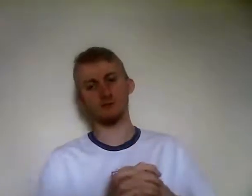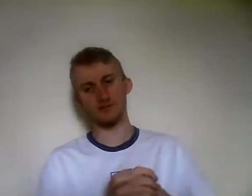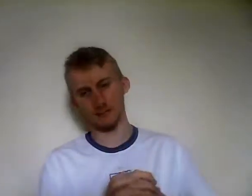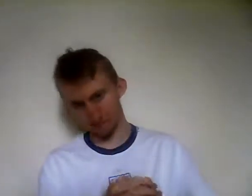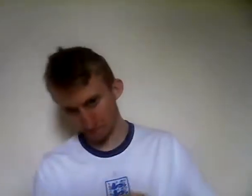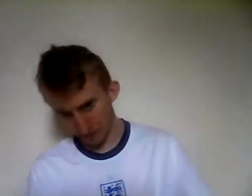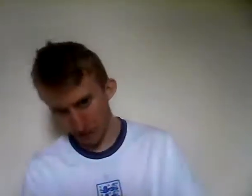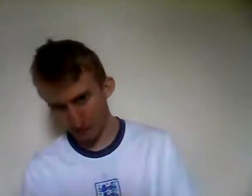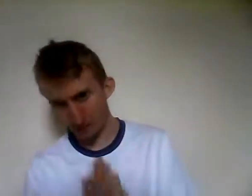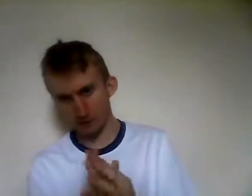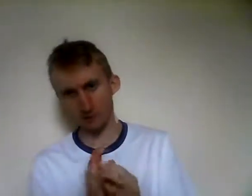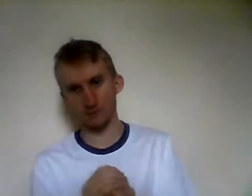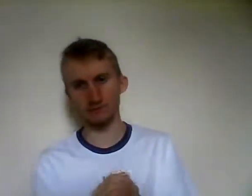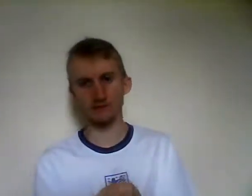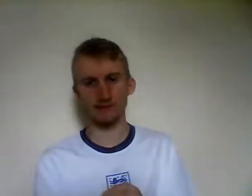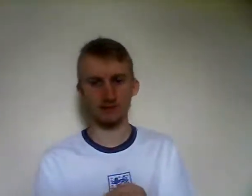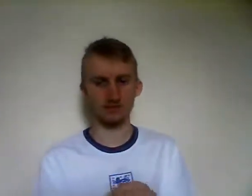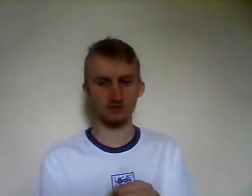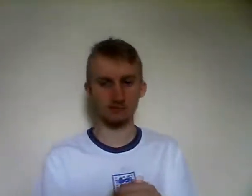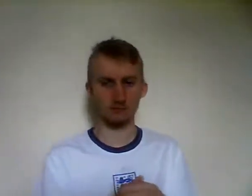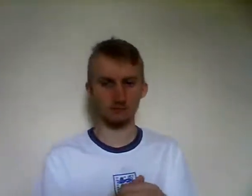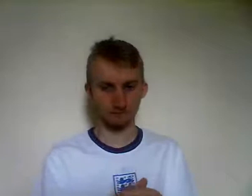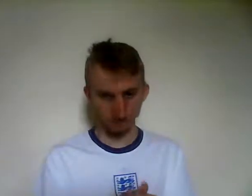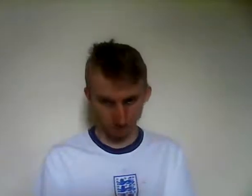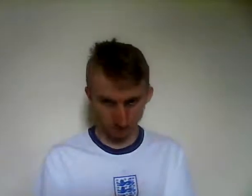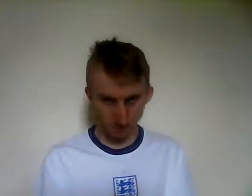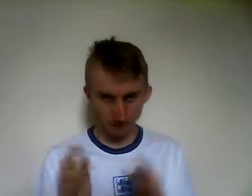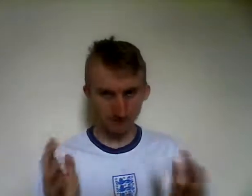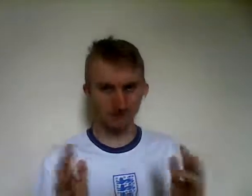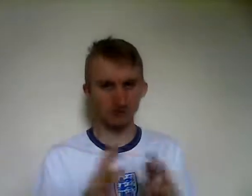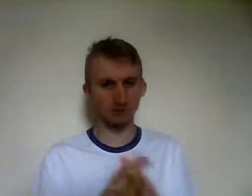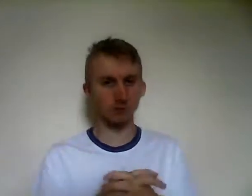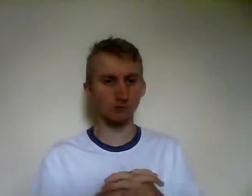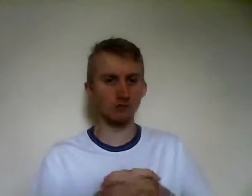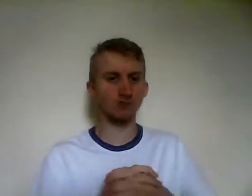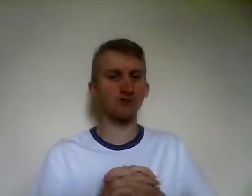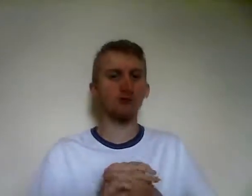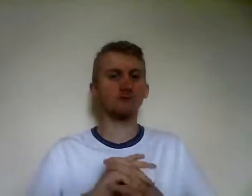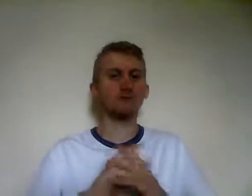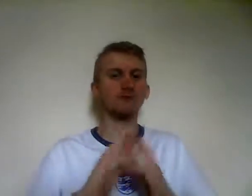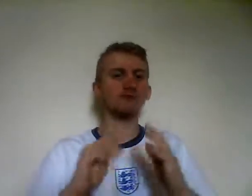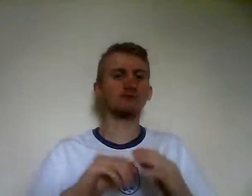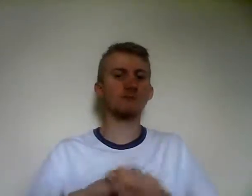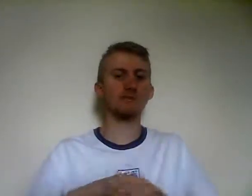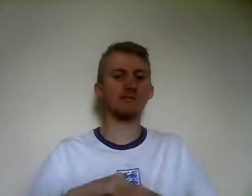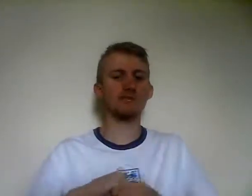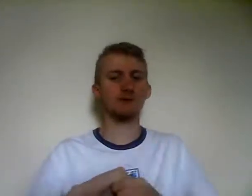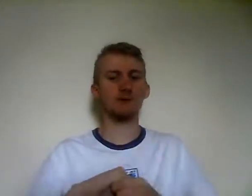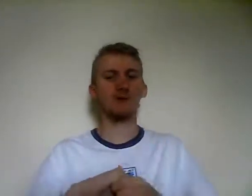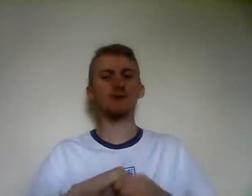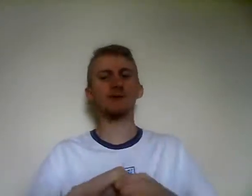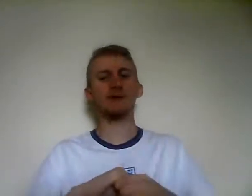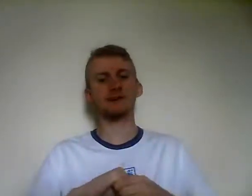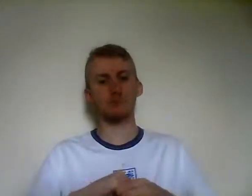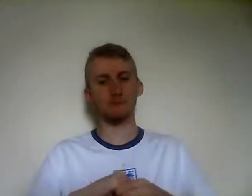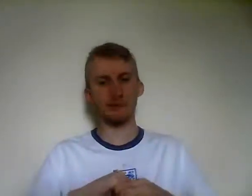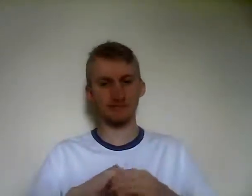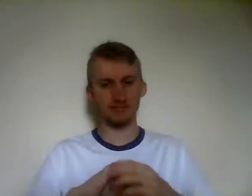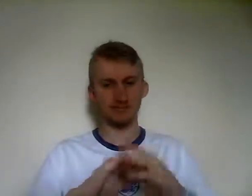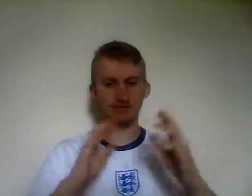2014, with the club in the relegation zone. Dean Saunders was appointed to replace him on an interim basis,